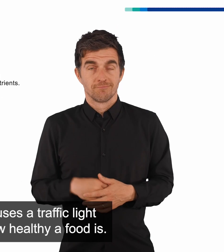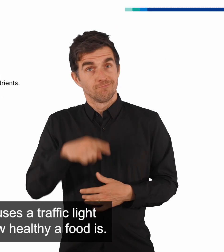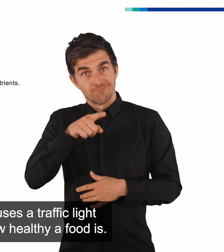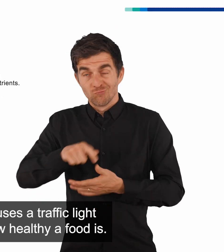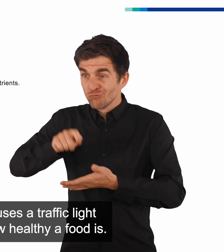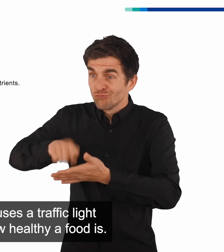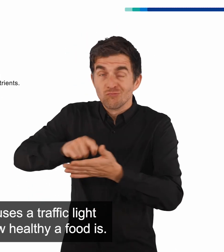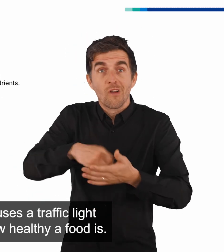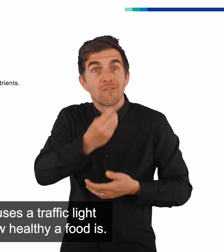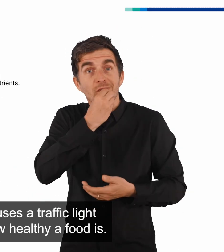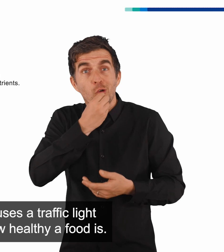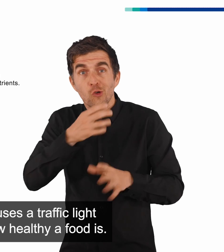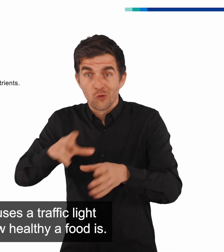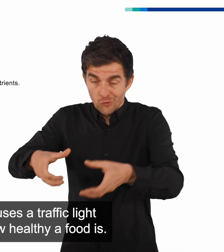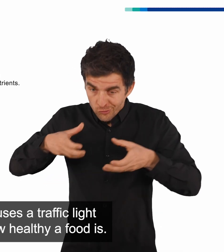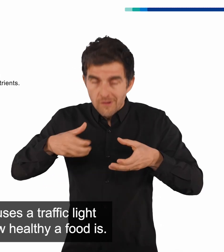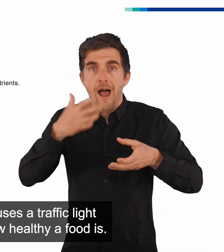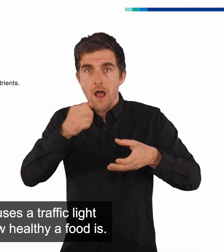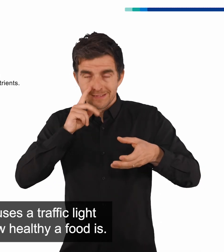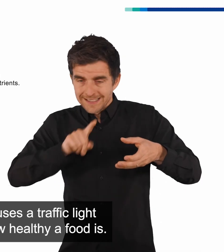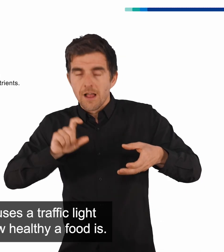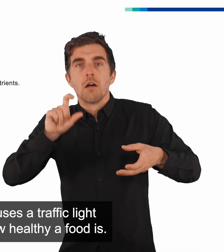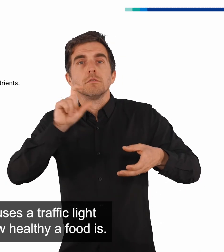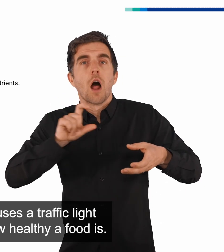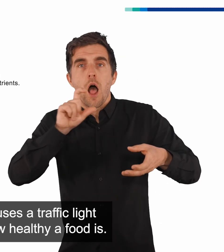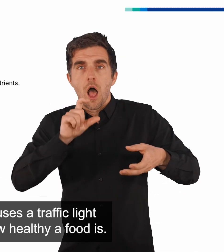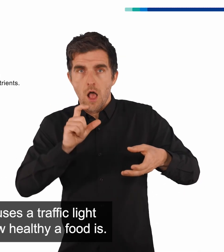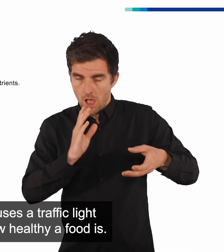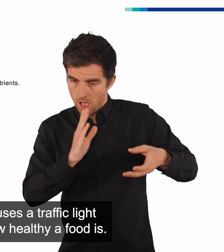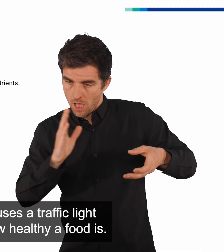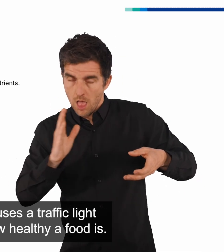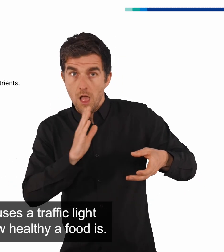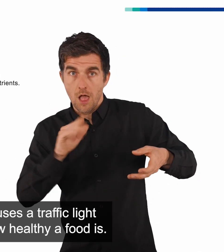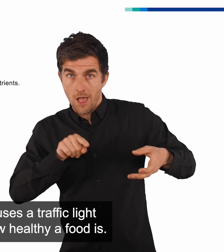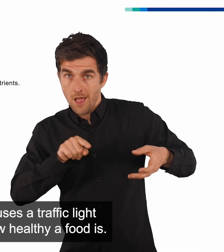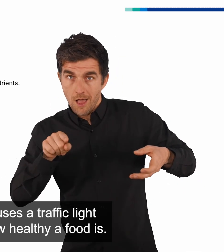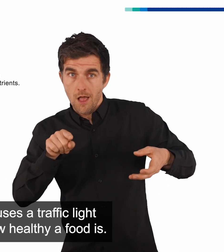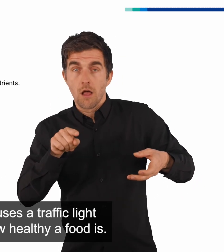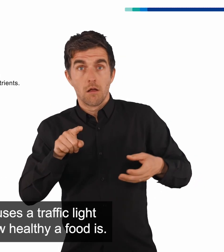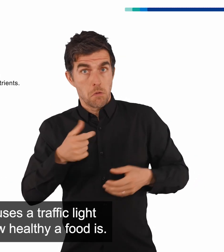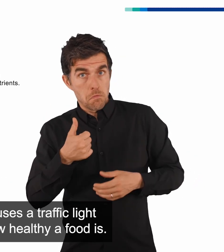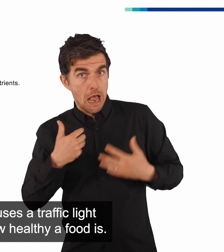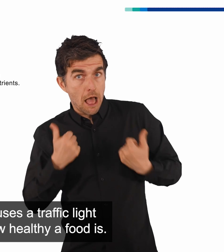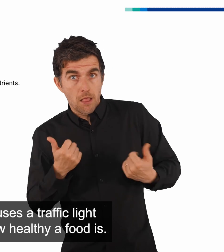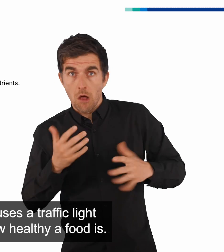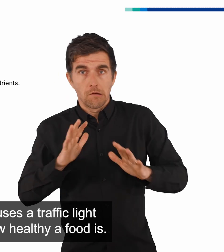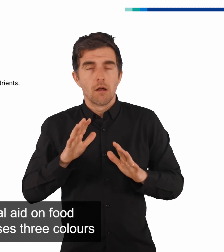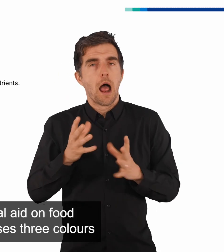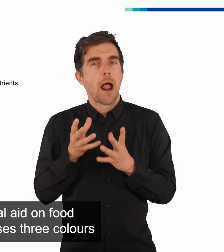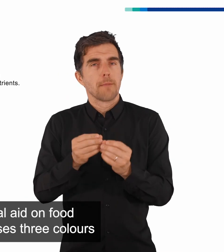Food packaging uses a traffic light system to show how healthy a food is. This is a visual aid on food packaging that